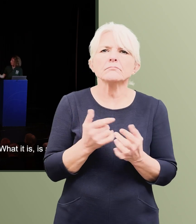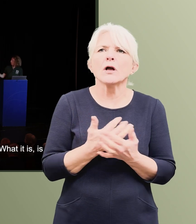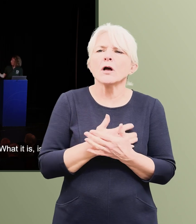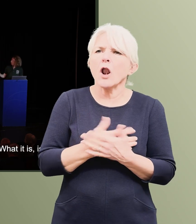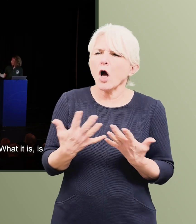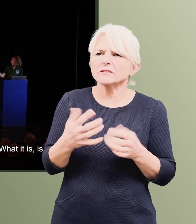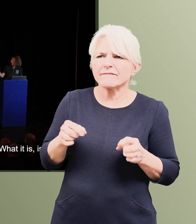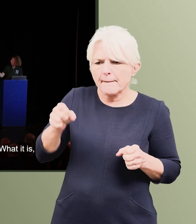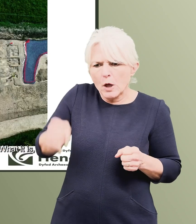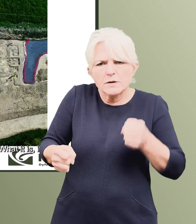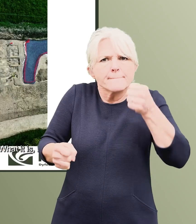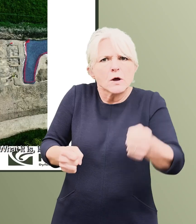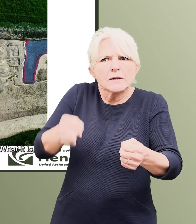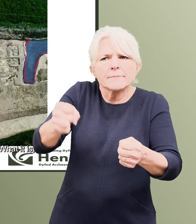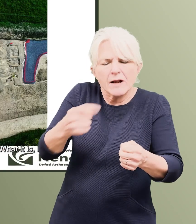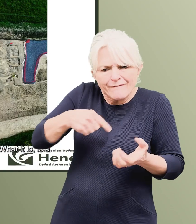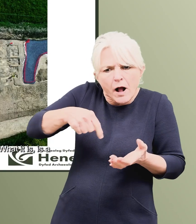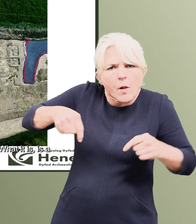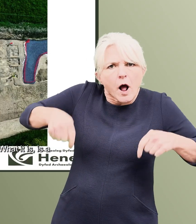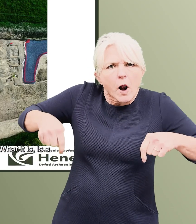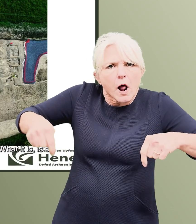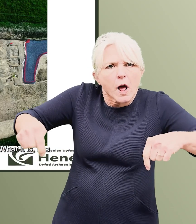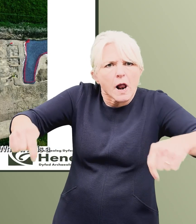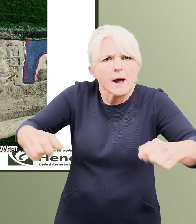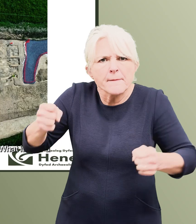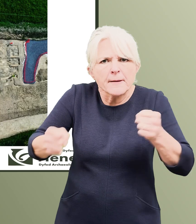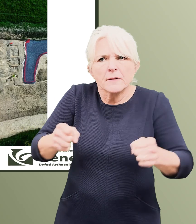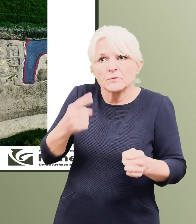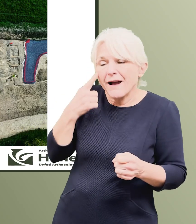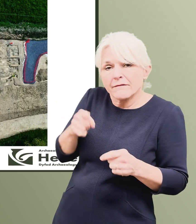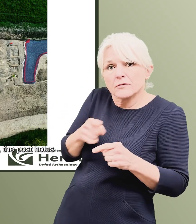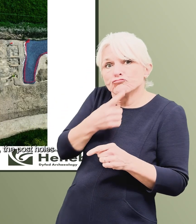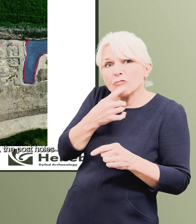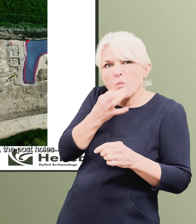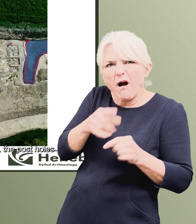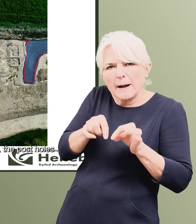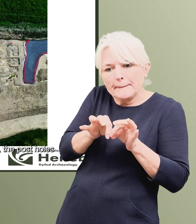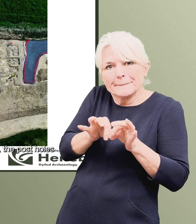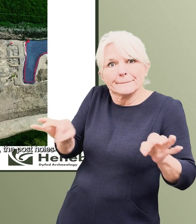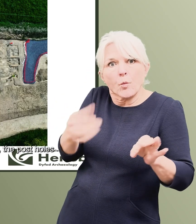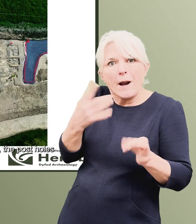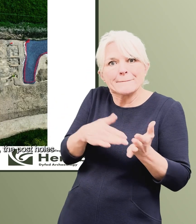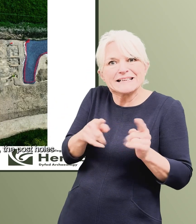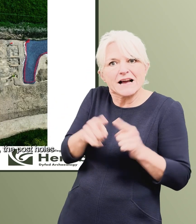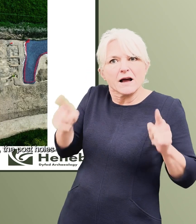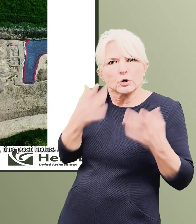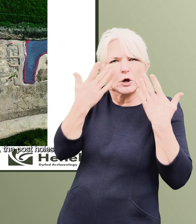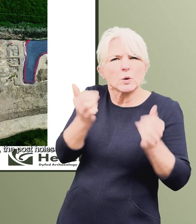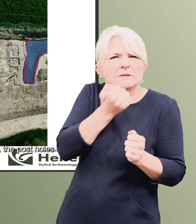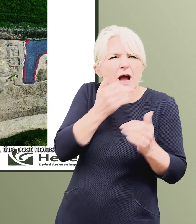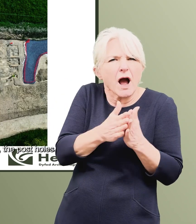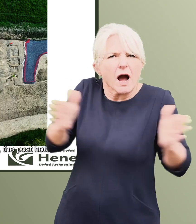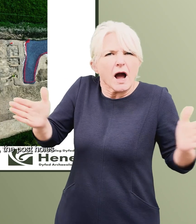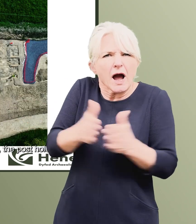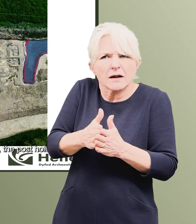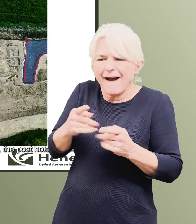different, much less stuff. And what it is a series of palisades. You can see my meter scale on the right-hand side there